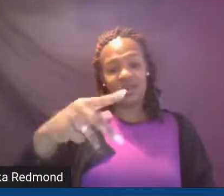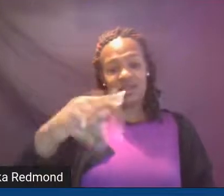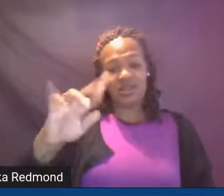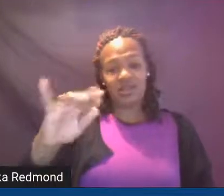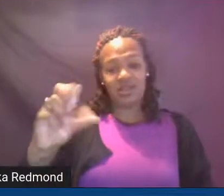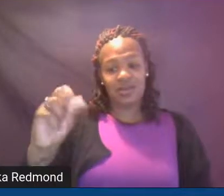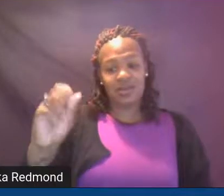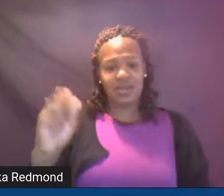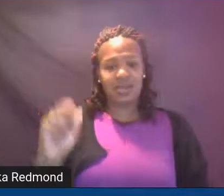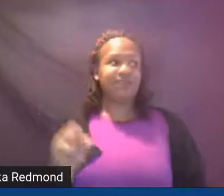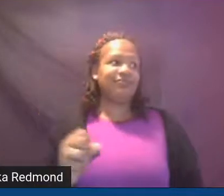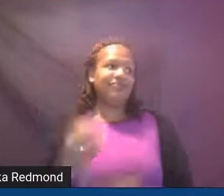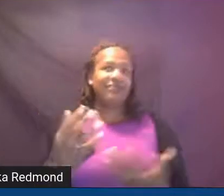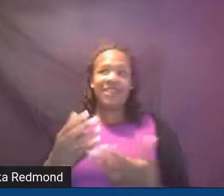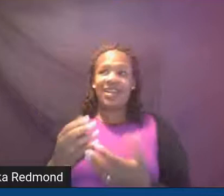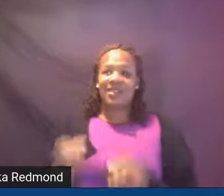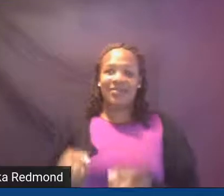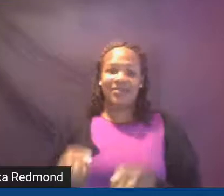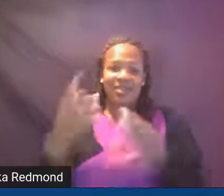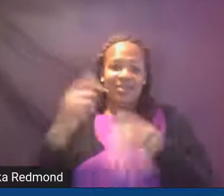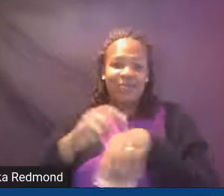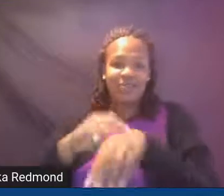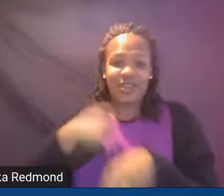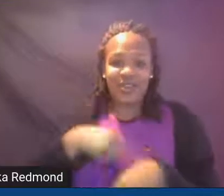how much time do we have? I think that